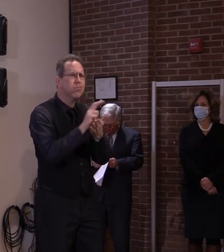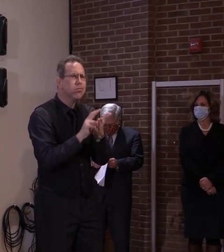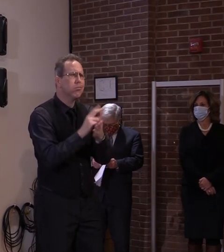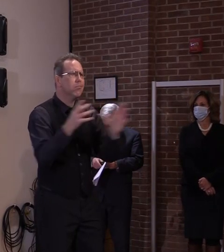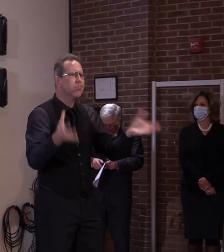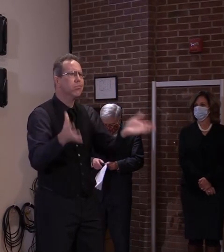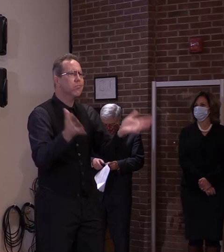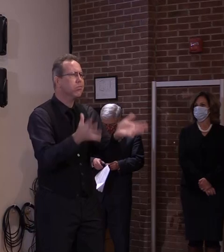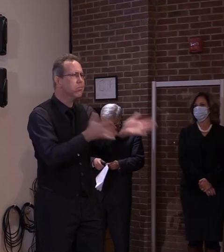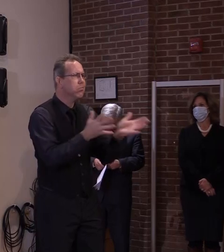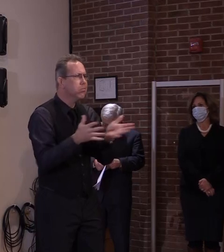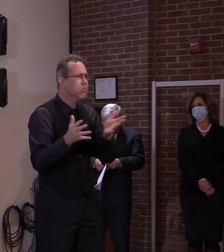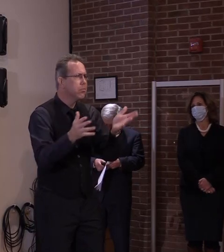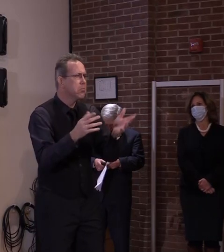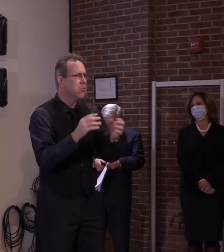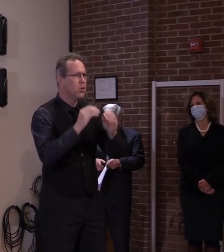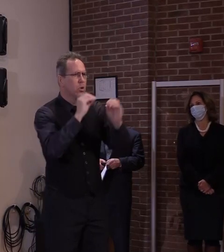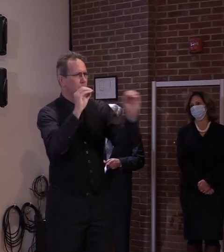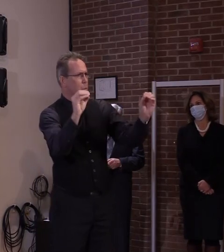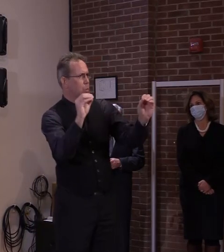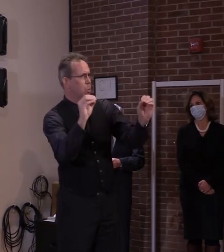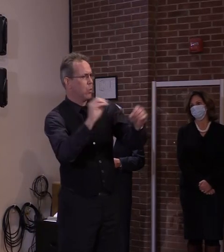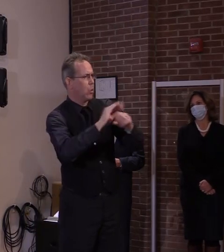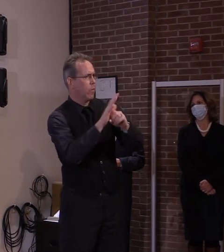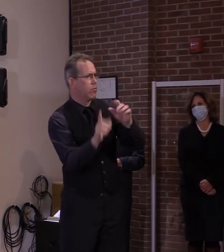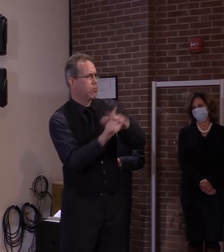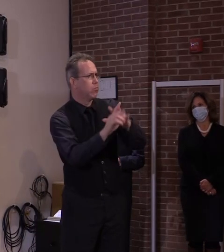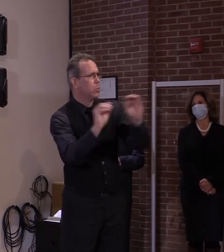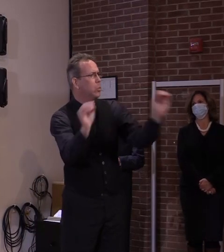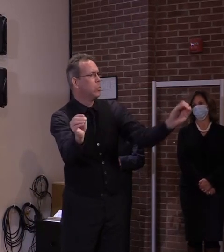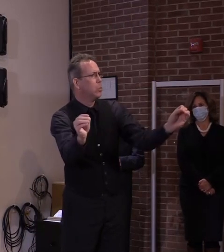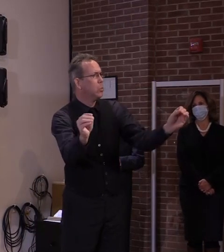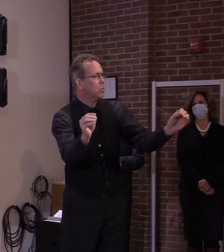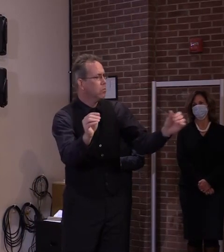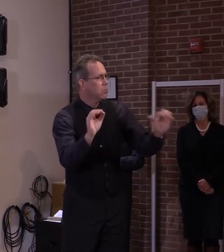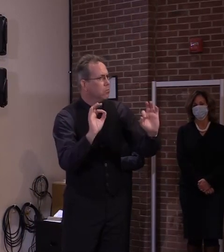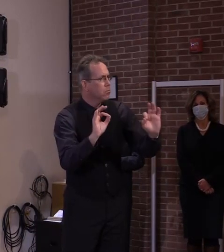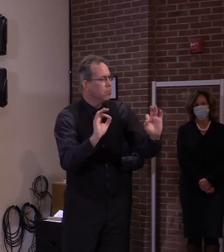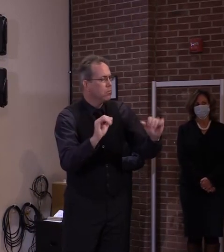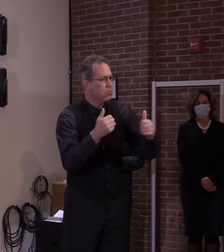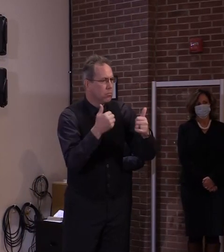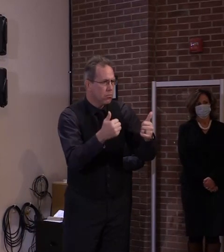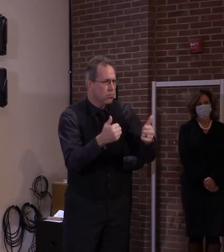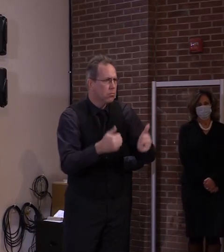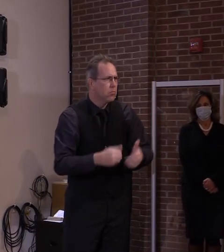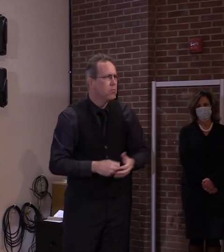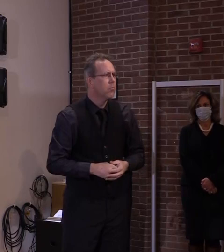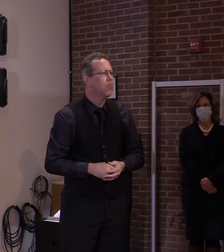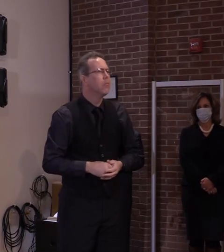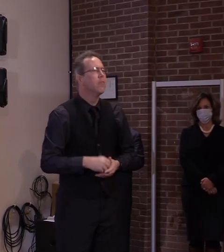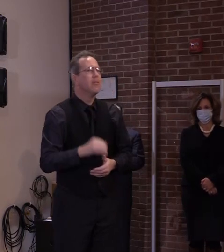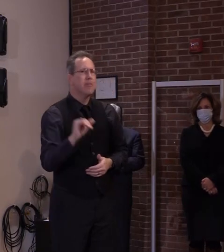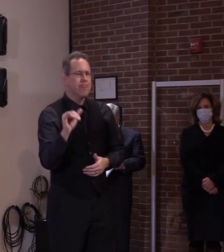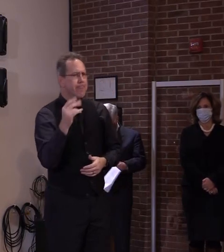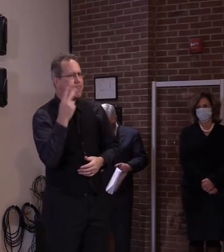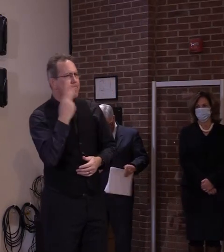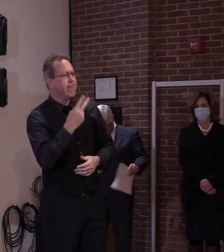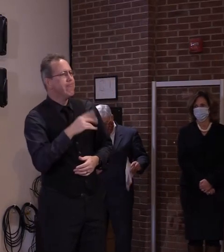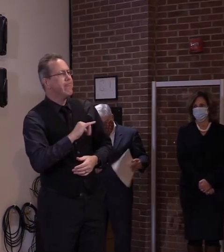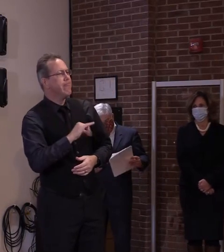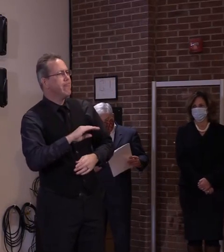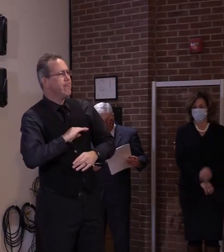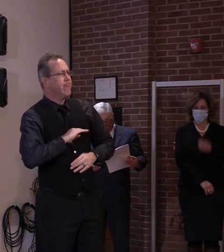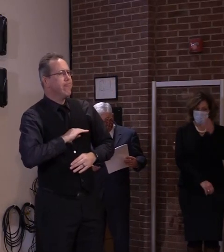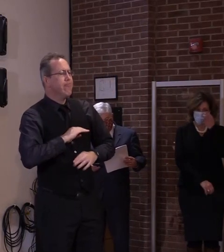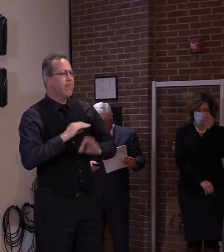And they didn't have a single case as a result. So that gave me the encouragement in some